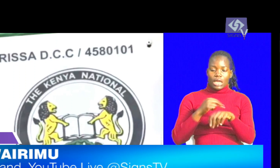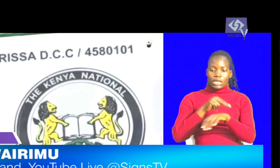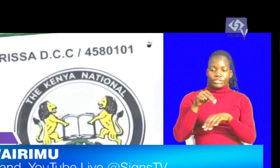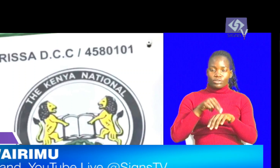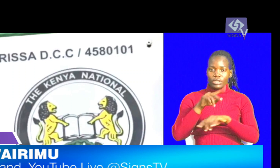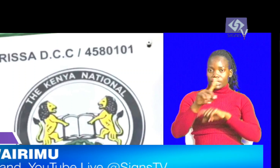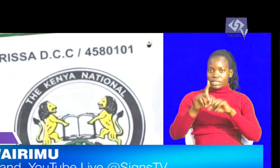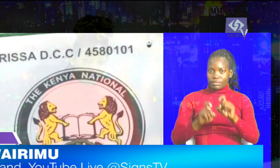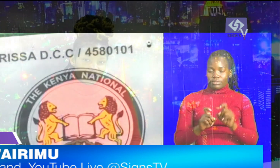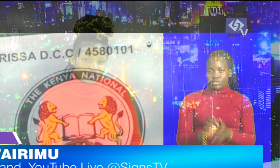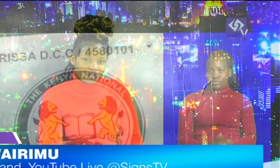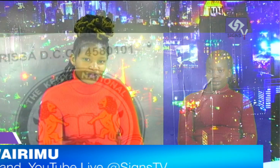examination.